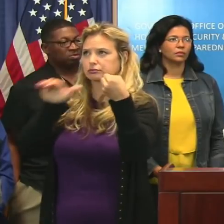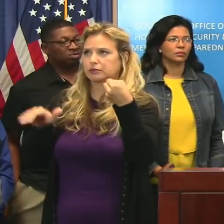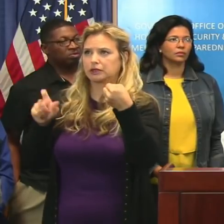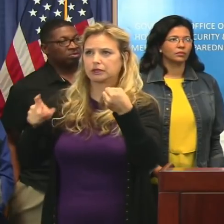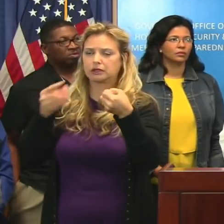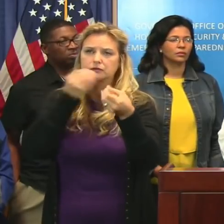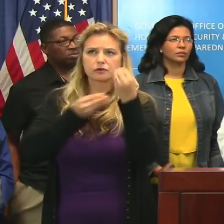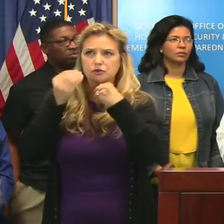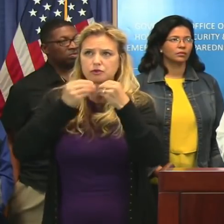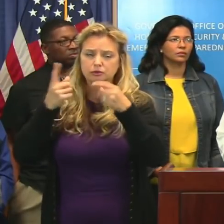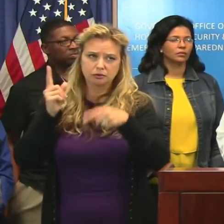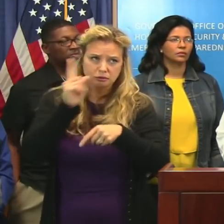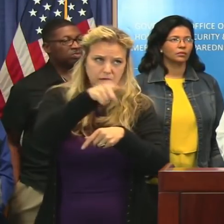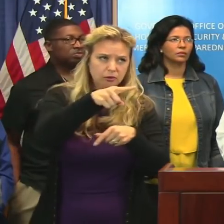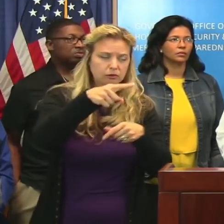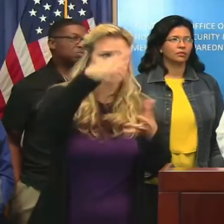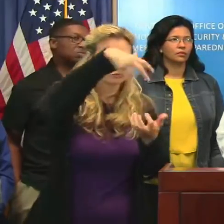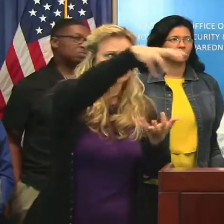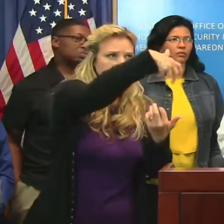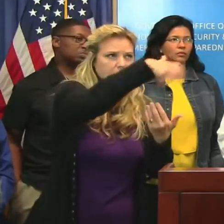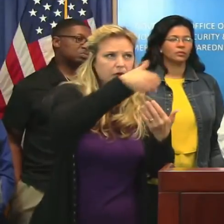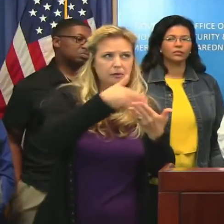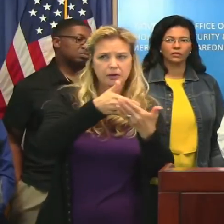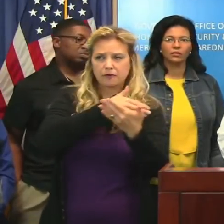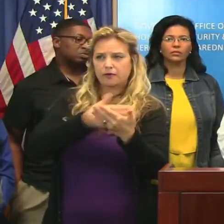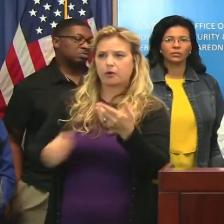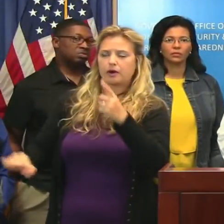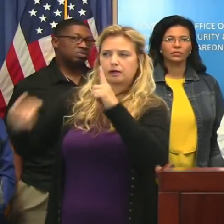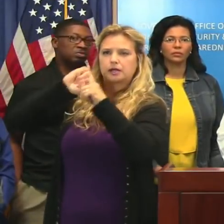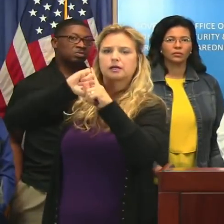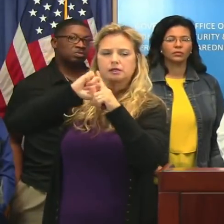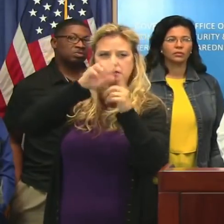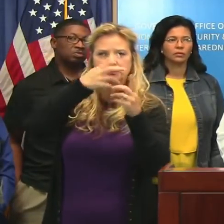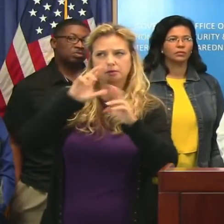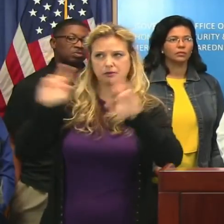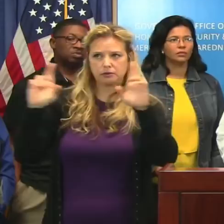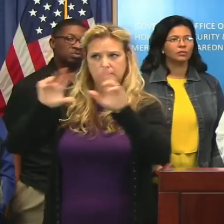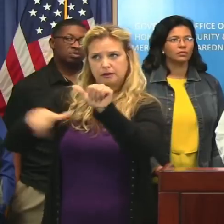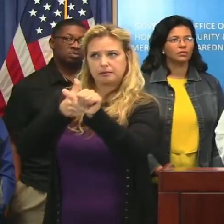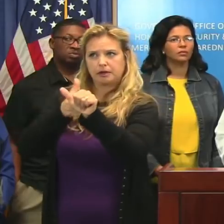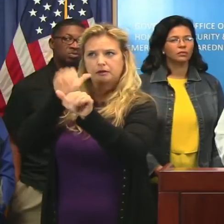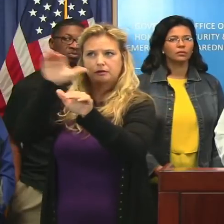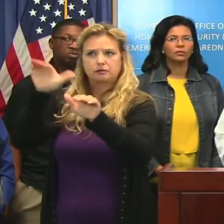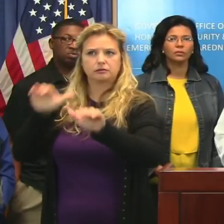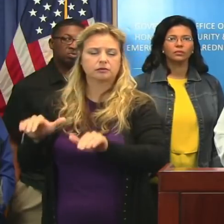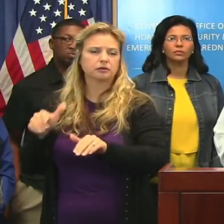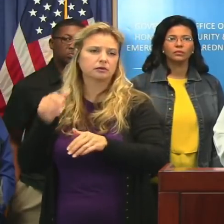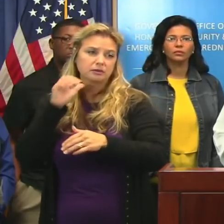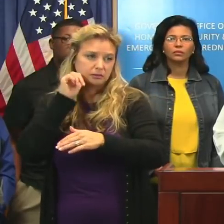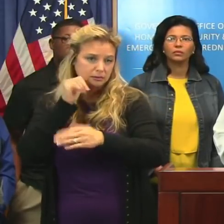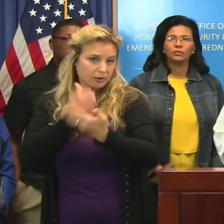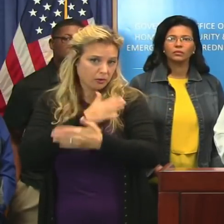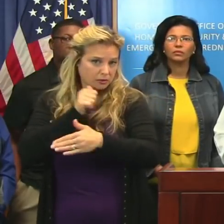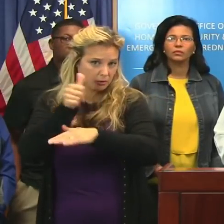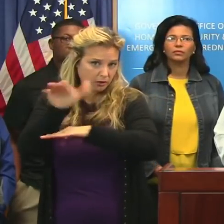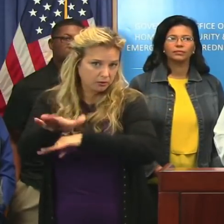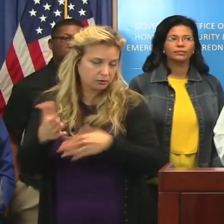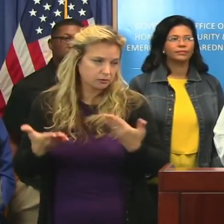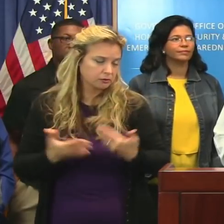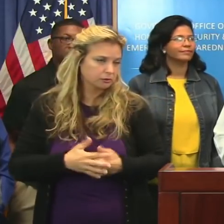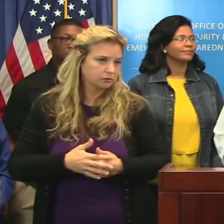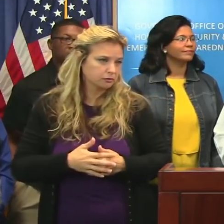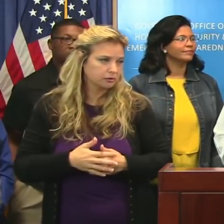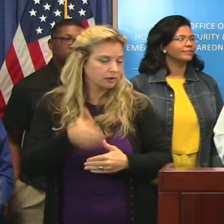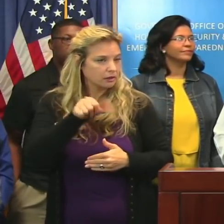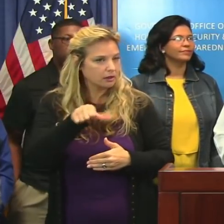to certainly do that before we expect tropical storm force winds in Louisiana tomorrow afternoon. Anything